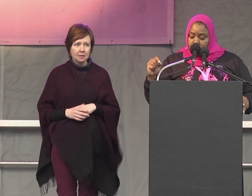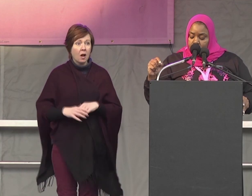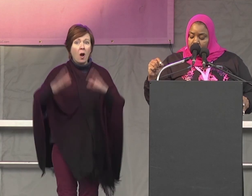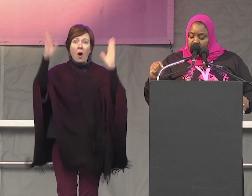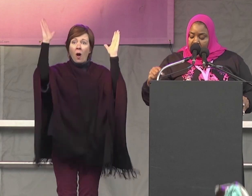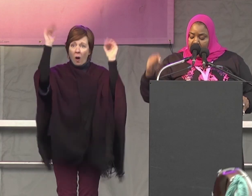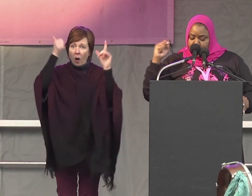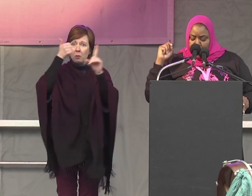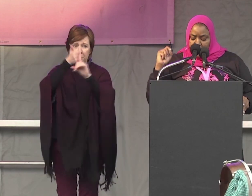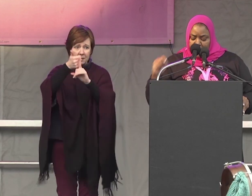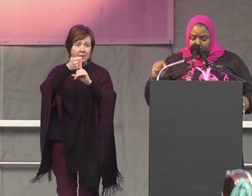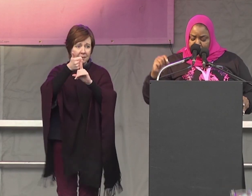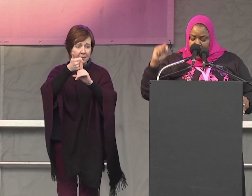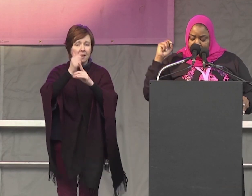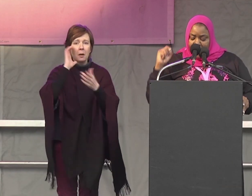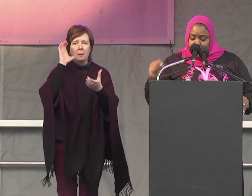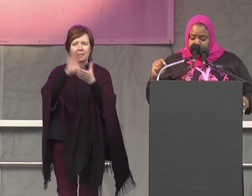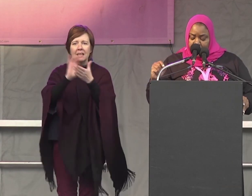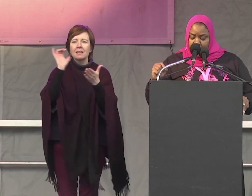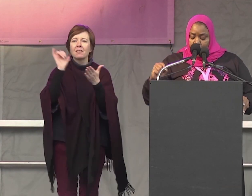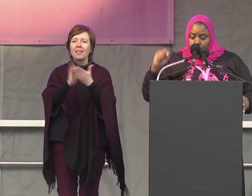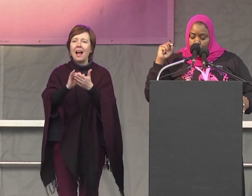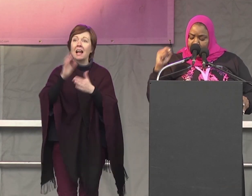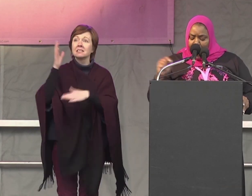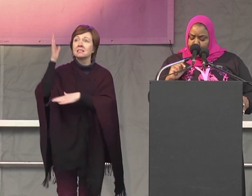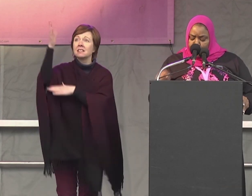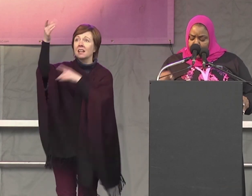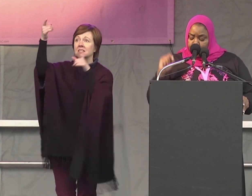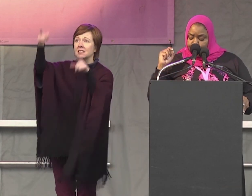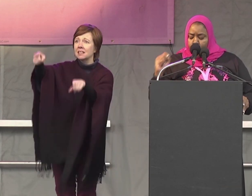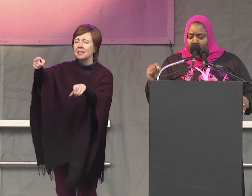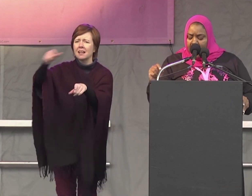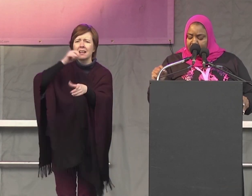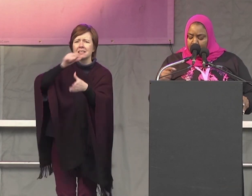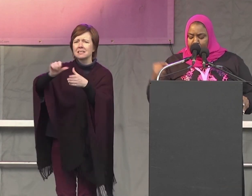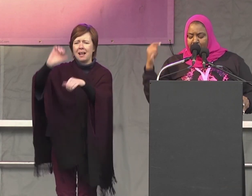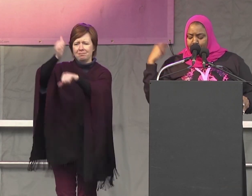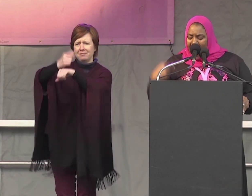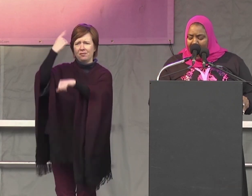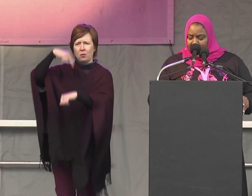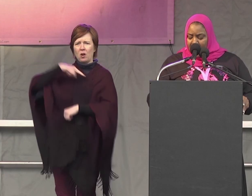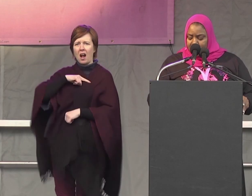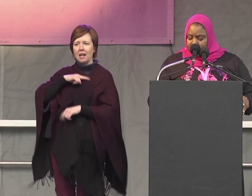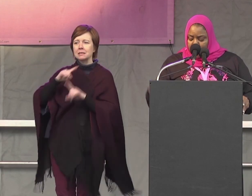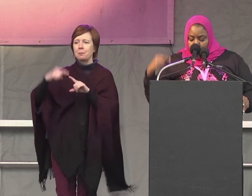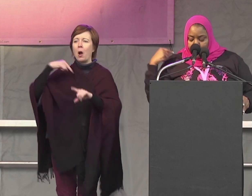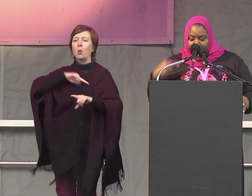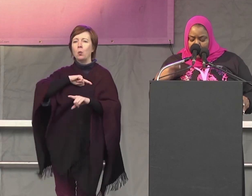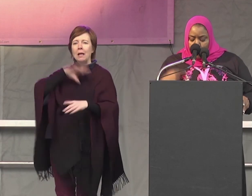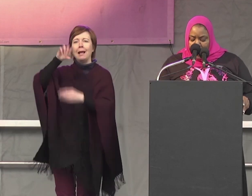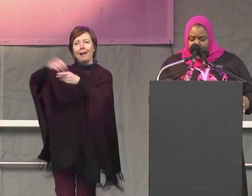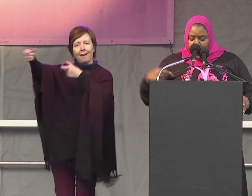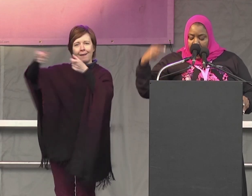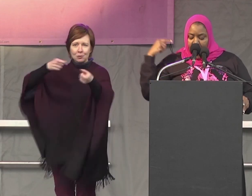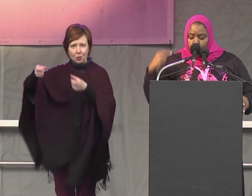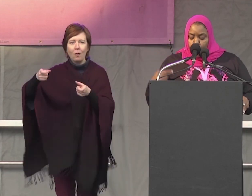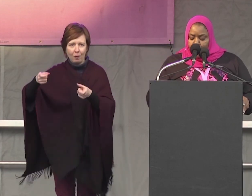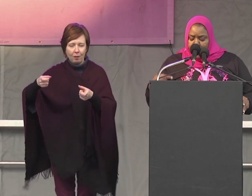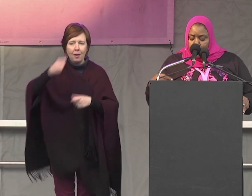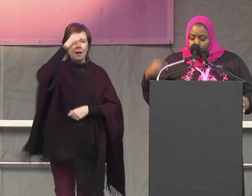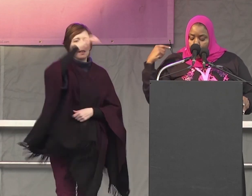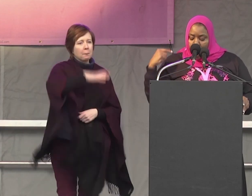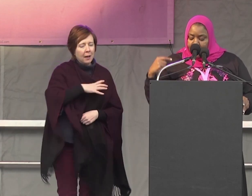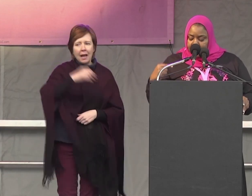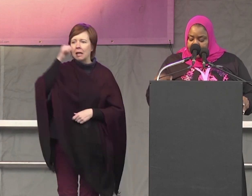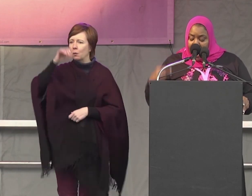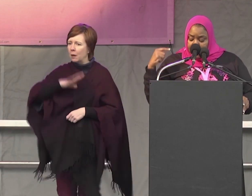Hope is the belief that destiny will not be written for us, but by us. By the men and